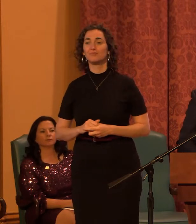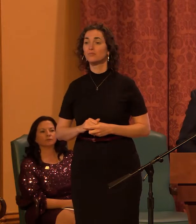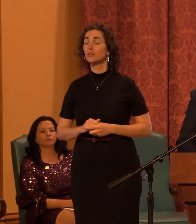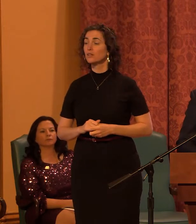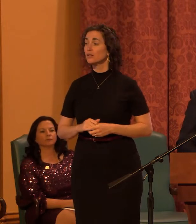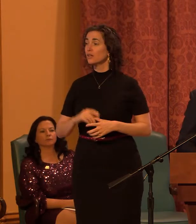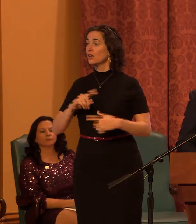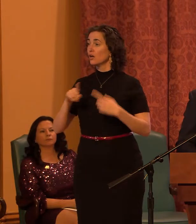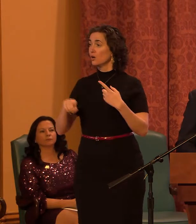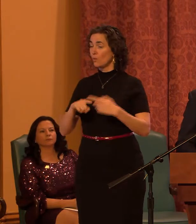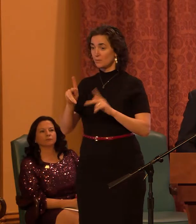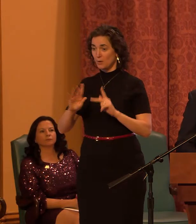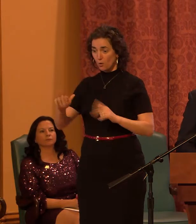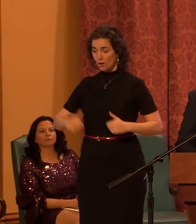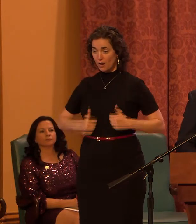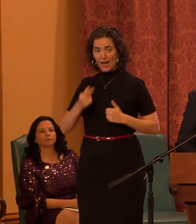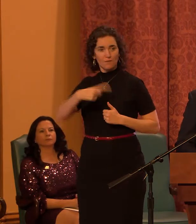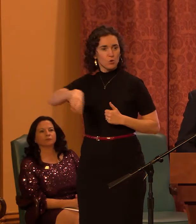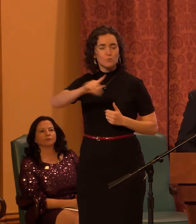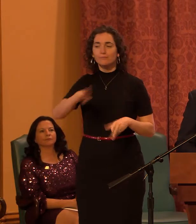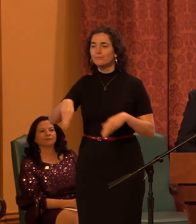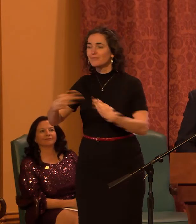you make people's lives better,